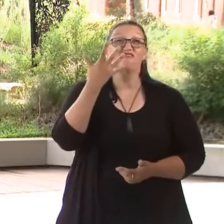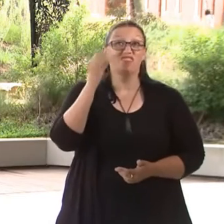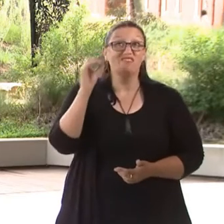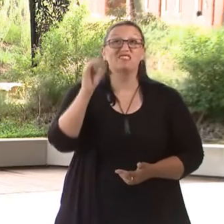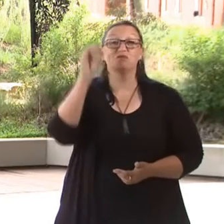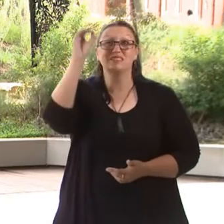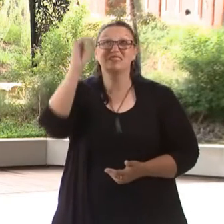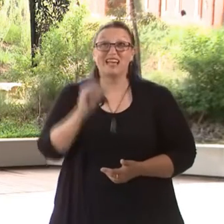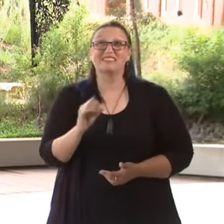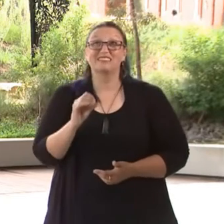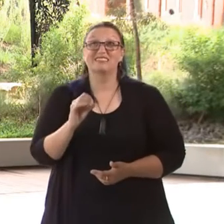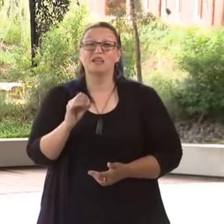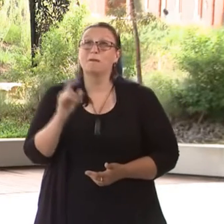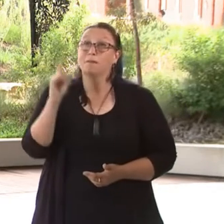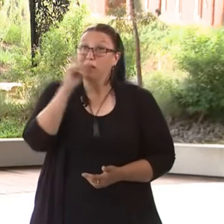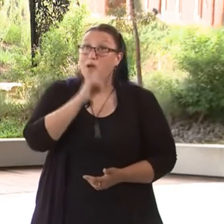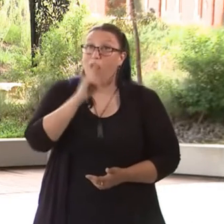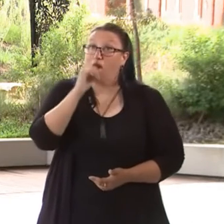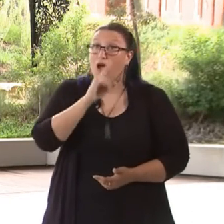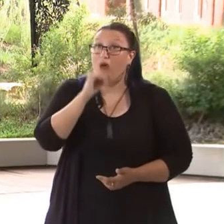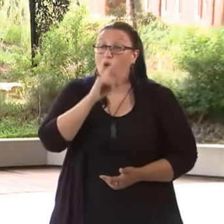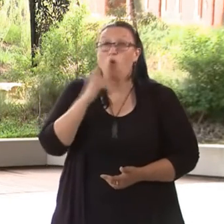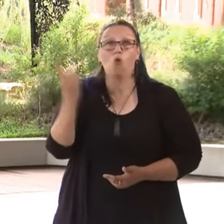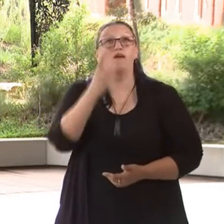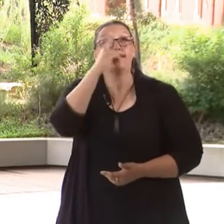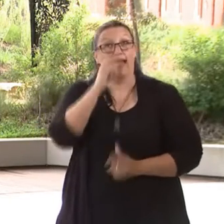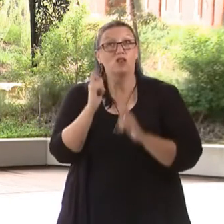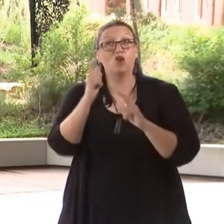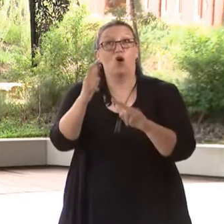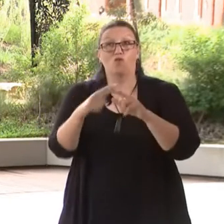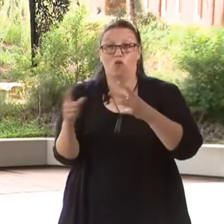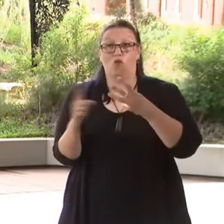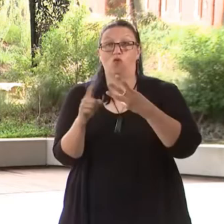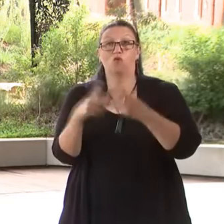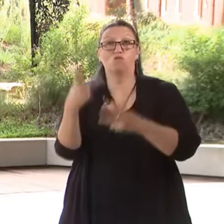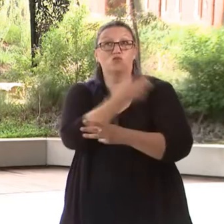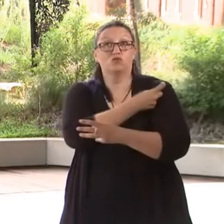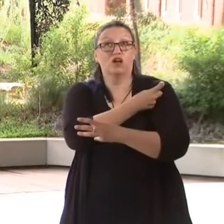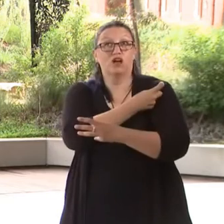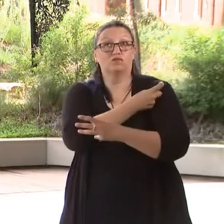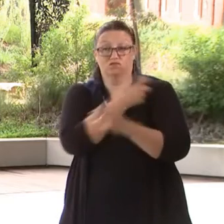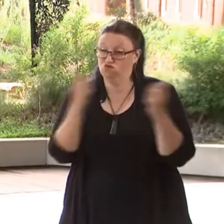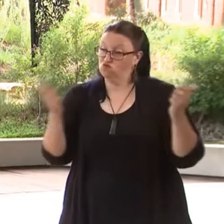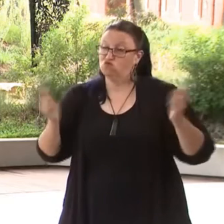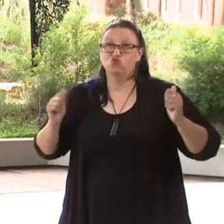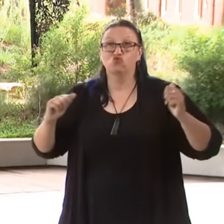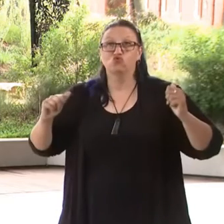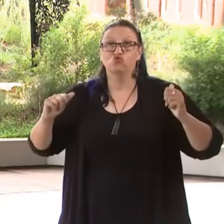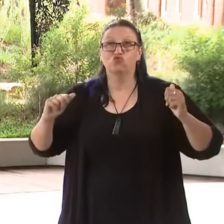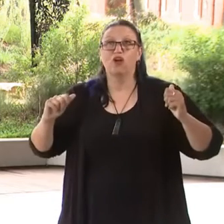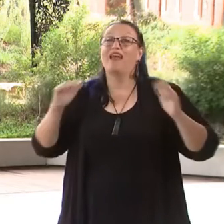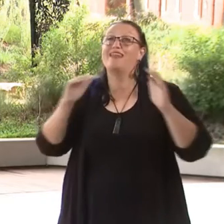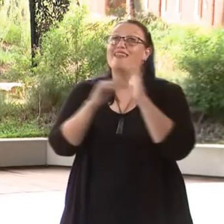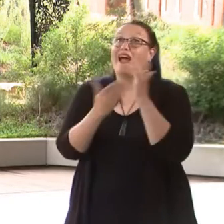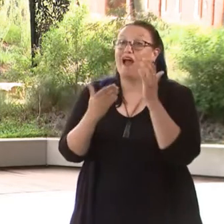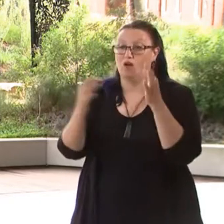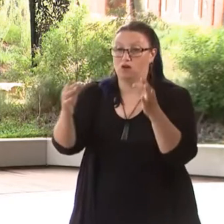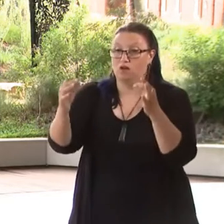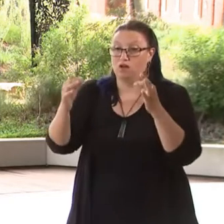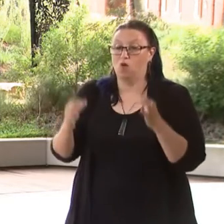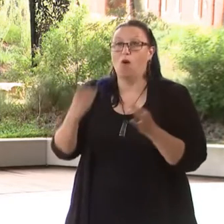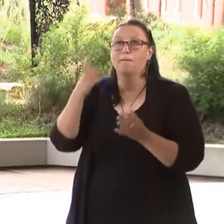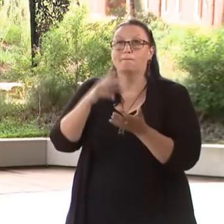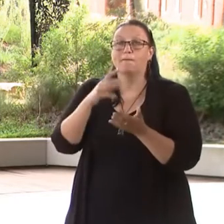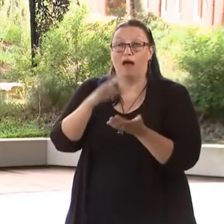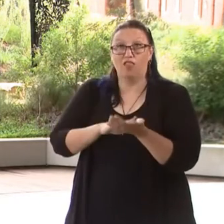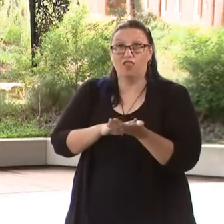dropped to 32.3%. So that provides and demonstrates quite clearly that there are many people right across